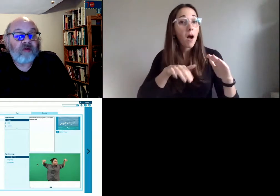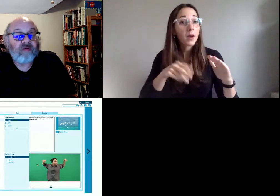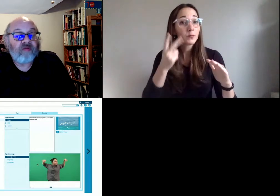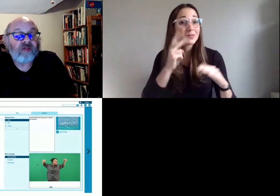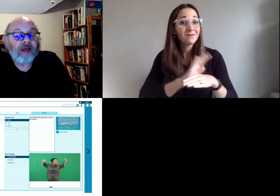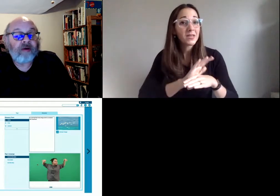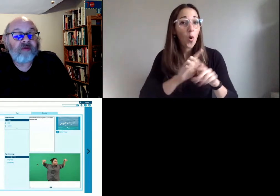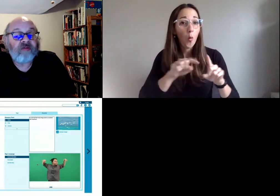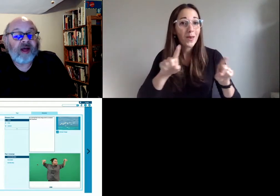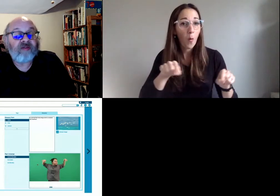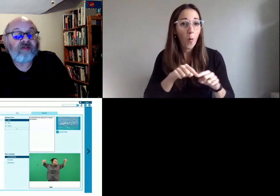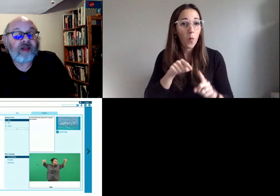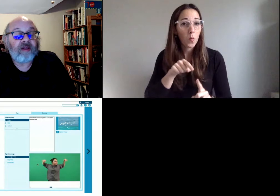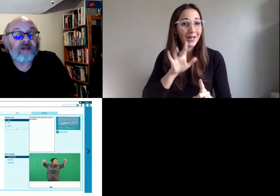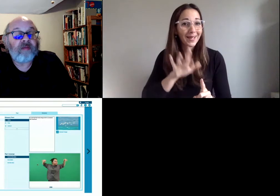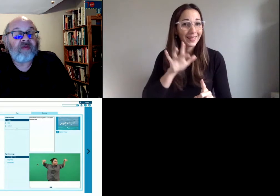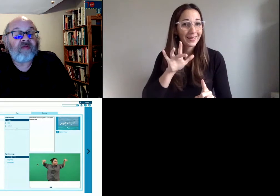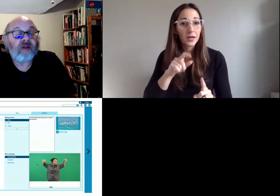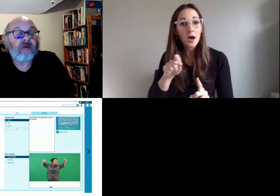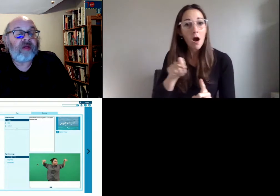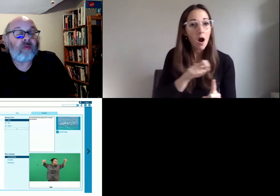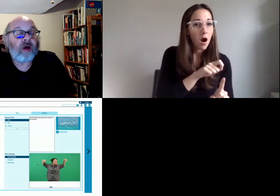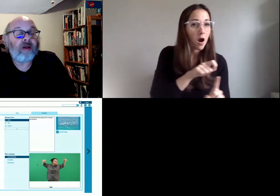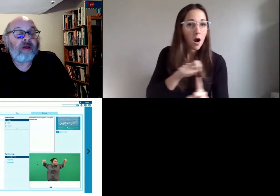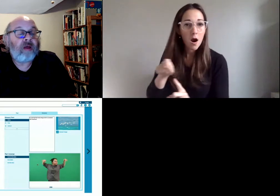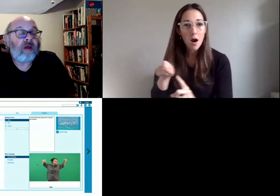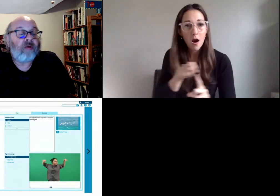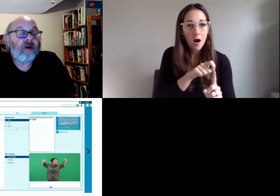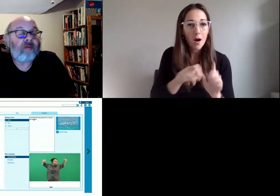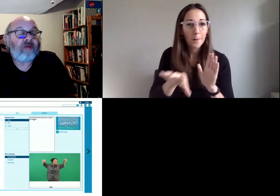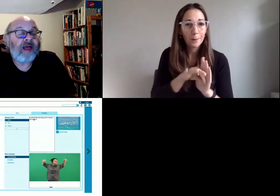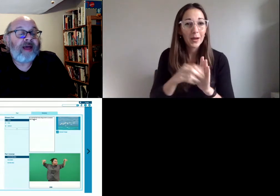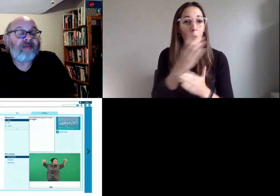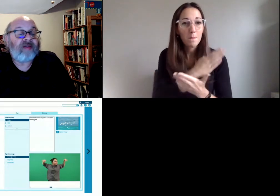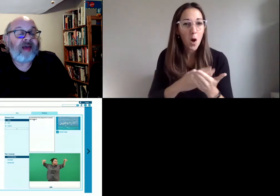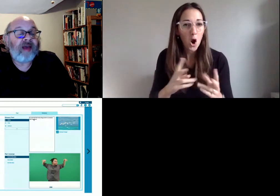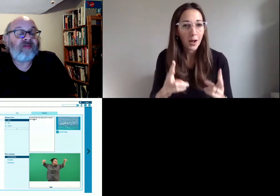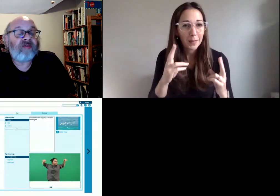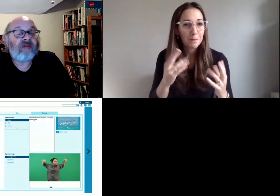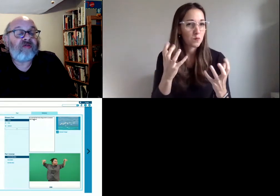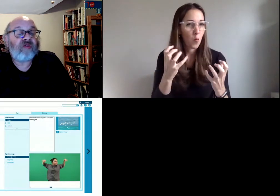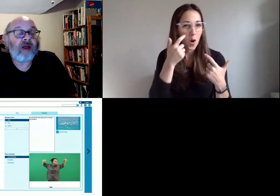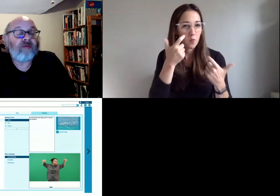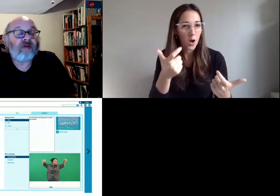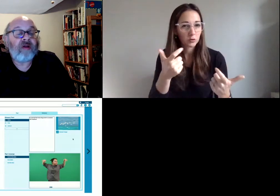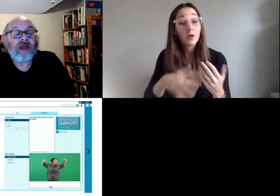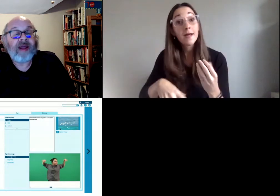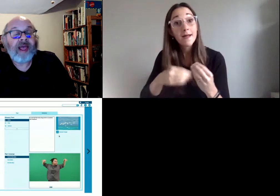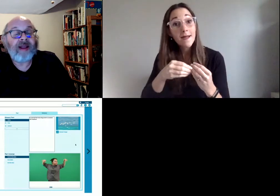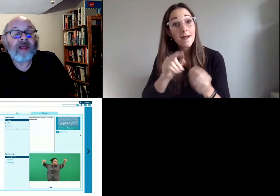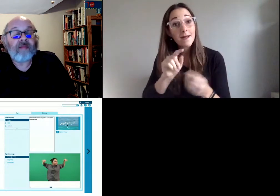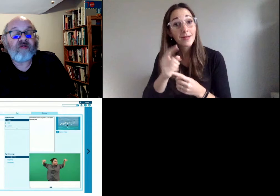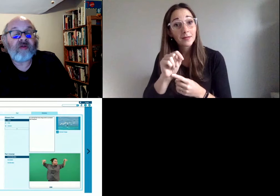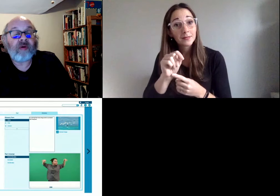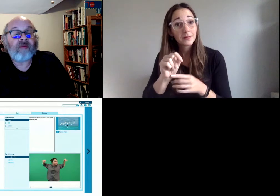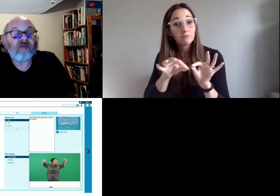to use sliders to isolate the piece of video that they want, and where they're able to add the text that describes it and